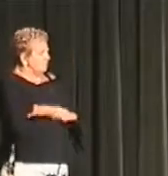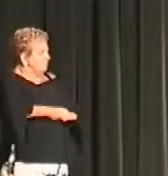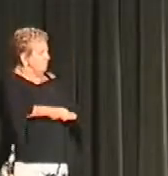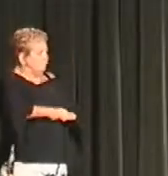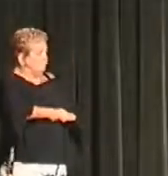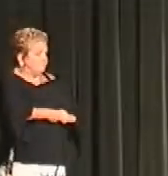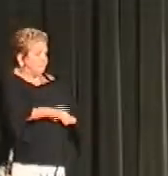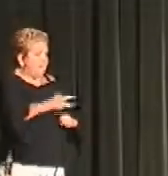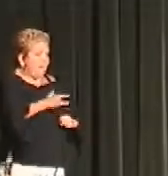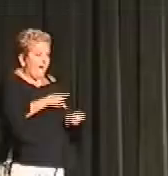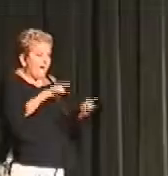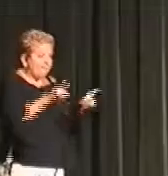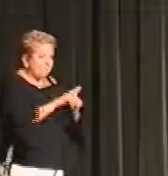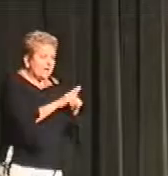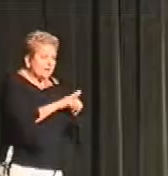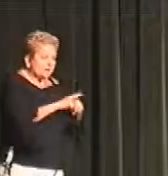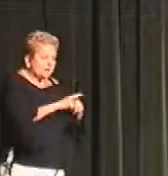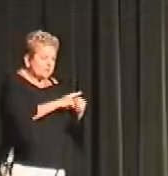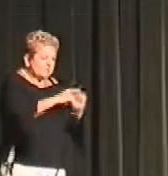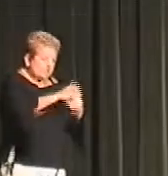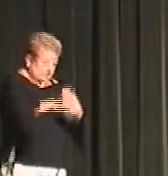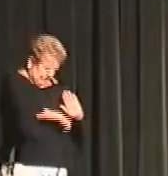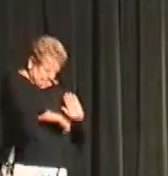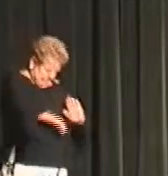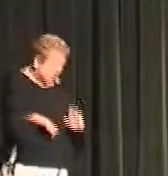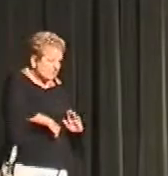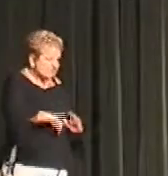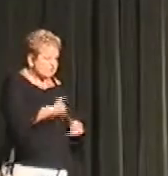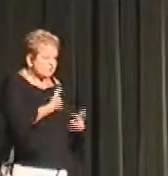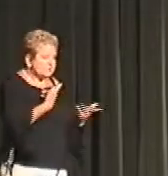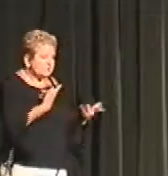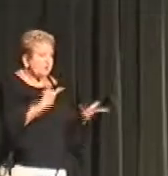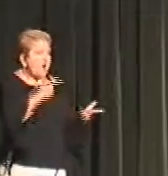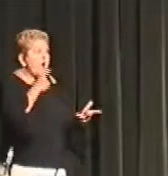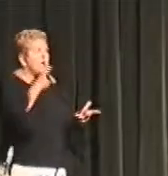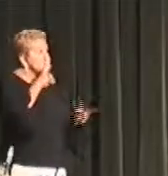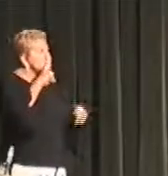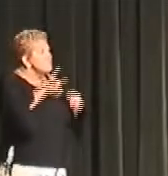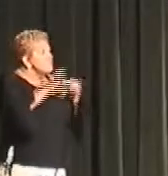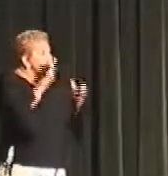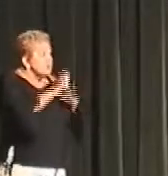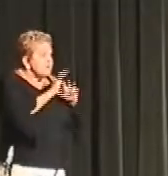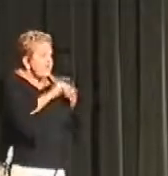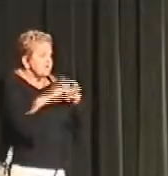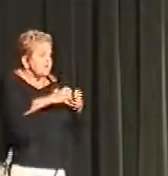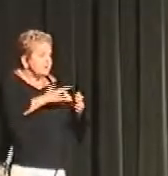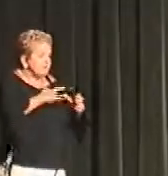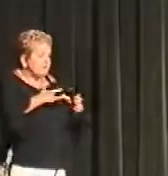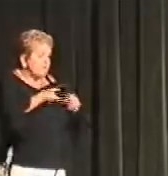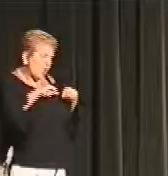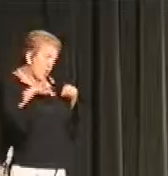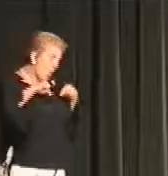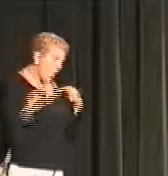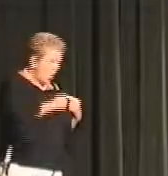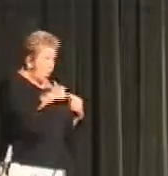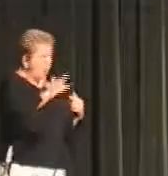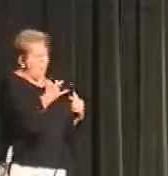like I was being cut inside, you know. I mean, it was just unbelievably painful. And I found out something about